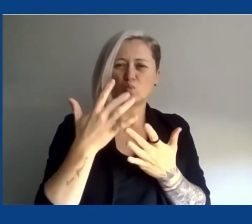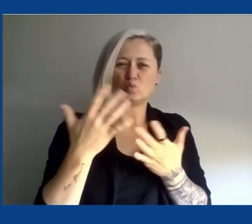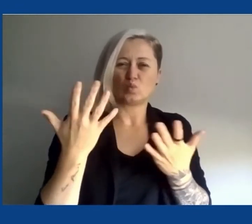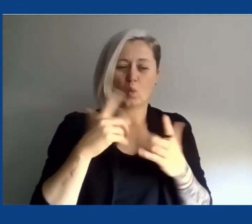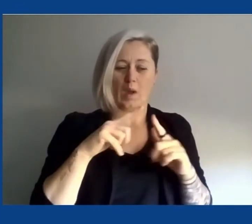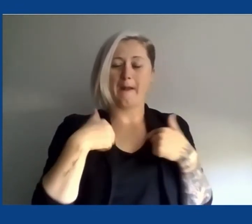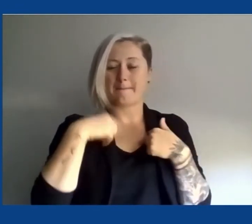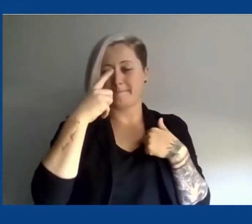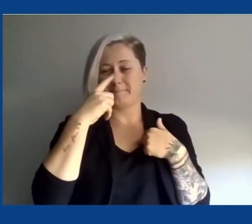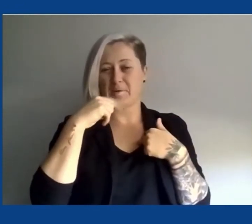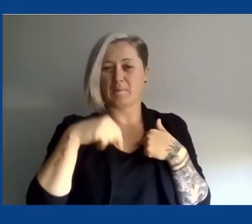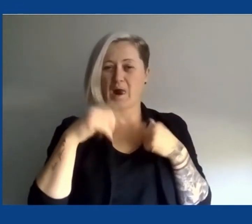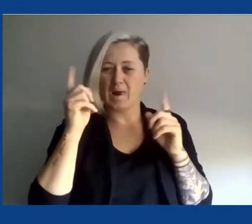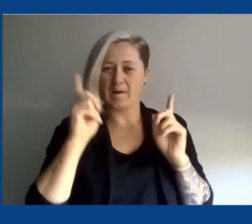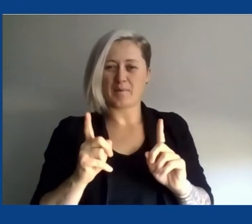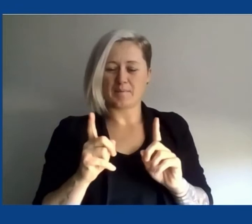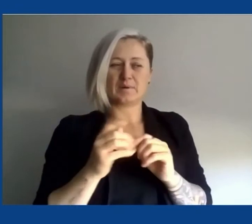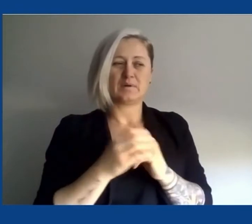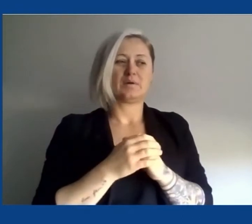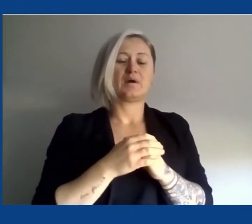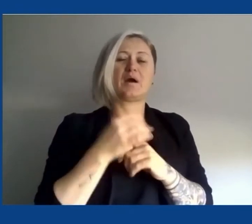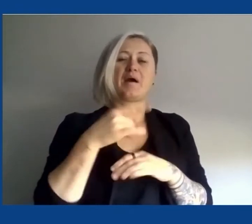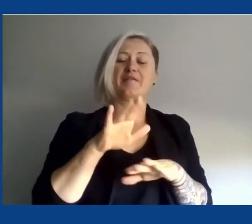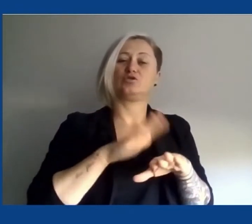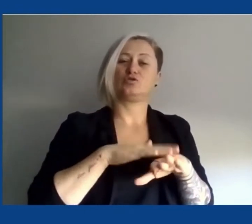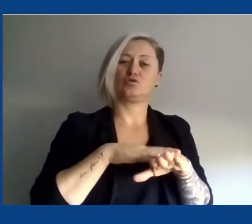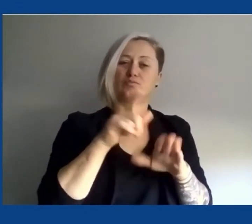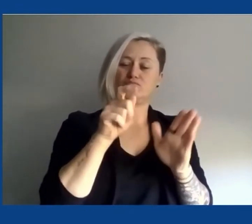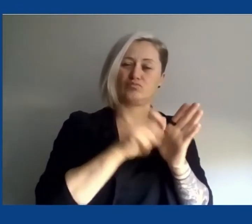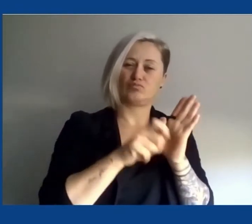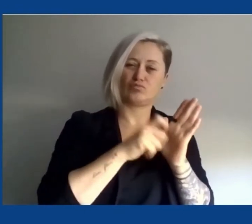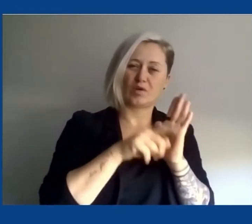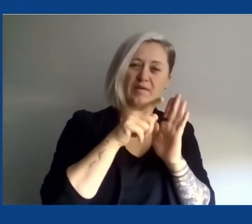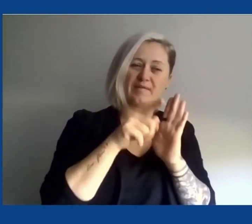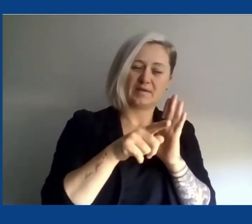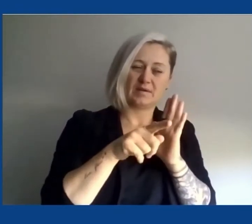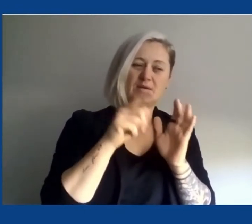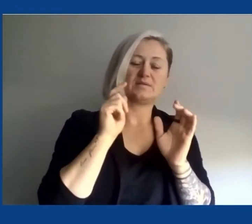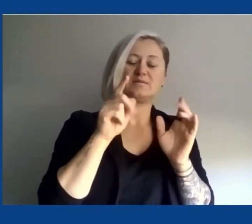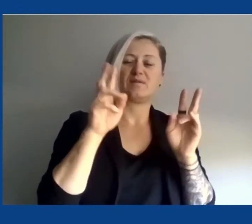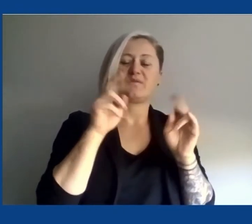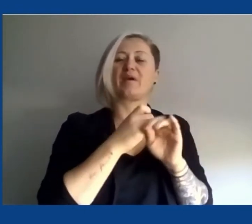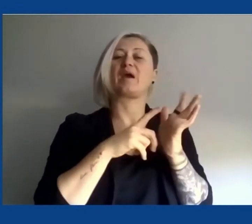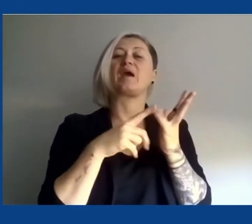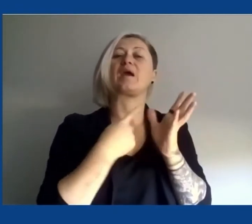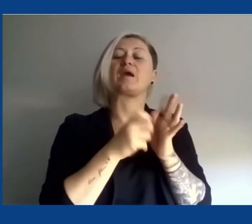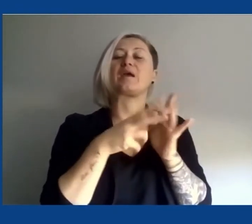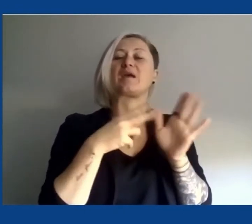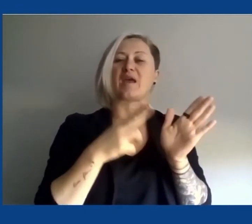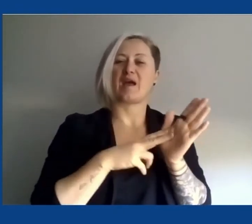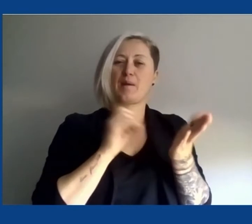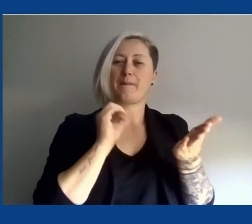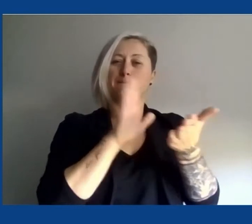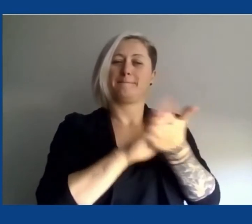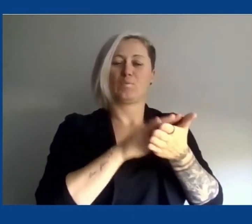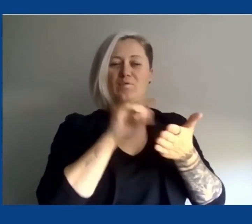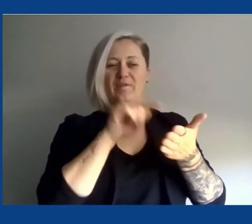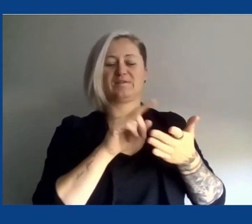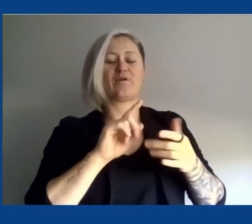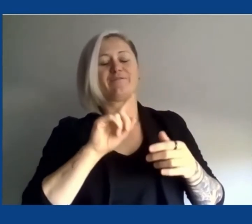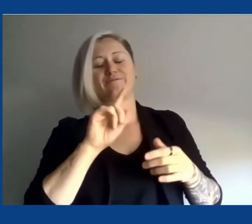this time. At the time of writing this piece, The Guardian had put these grim totals of First Nations people in